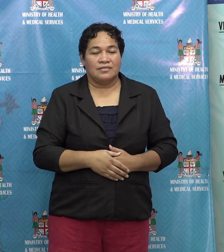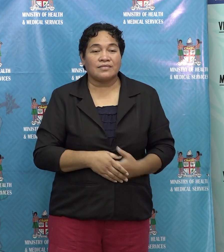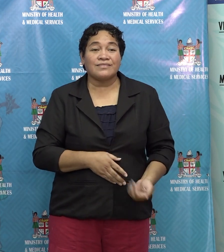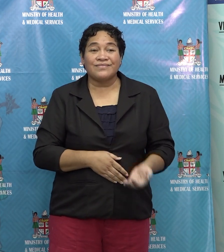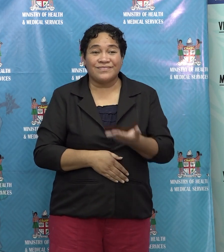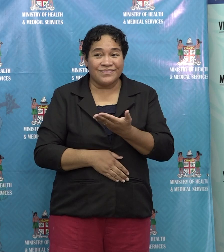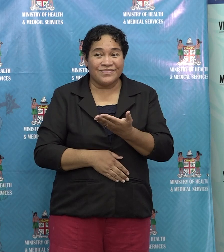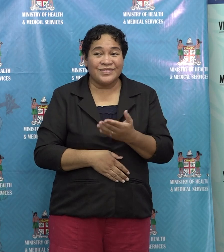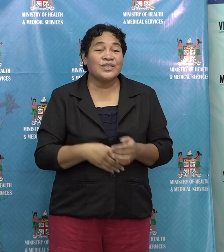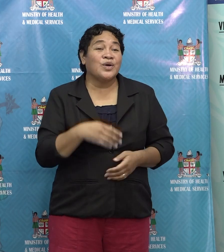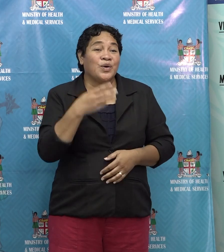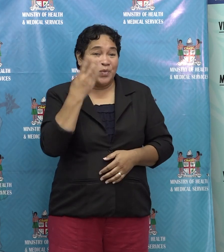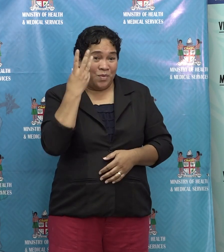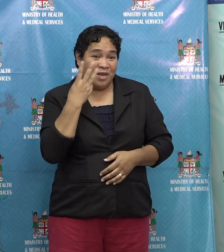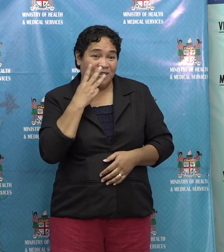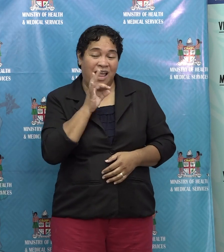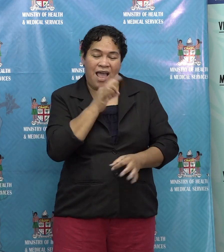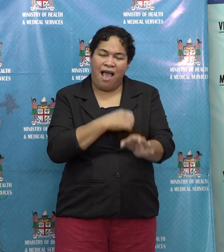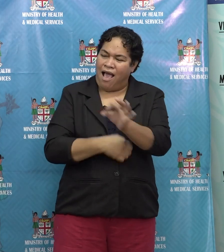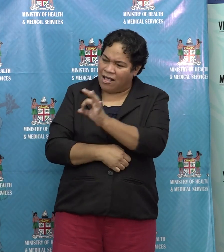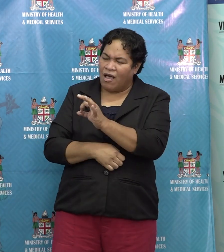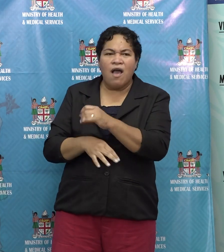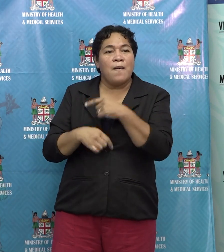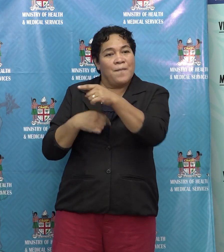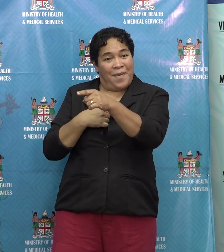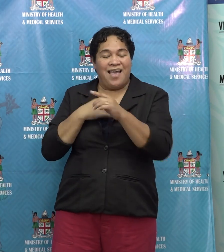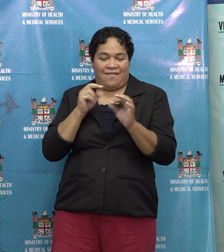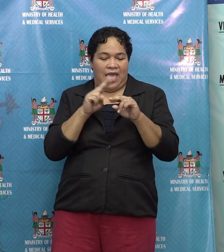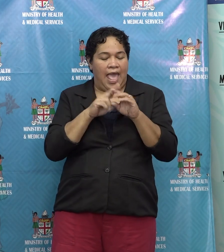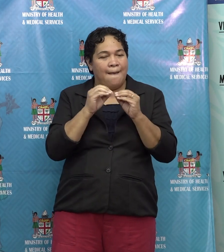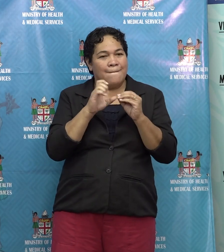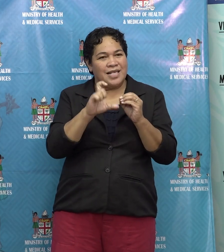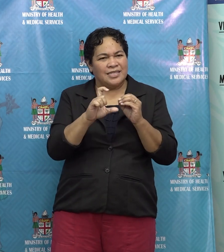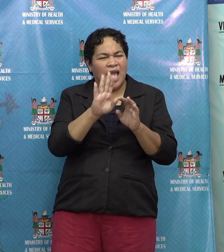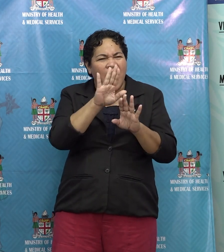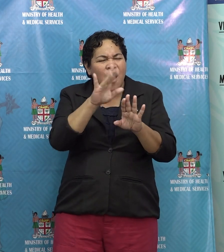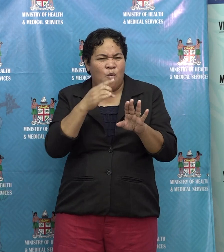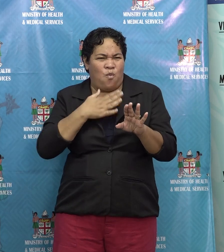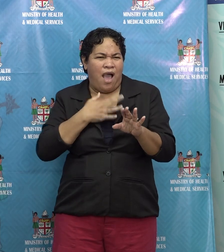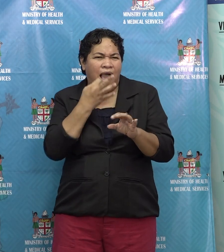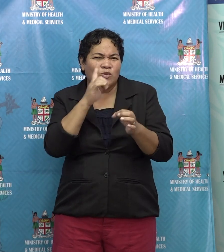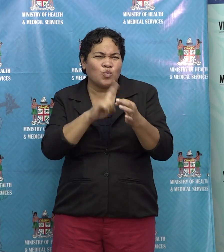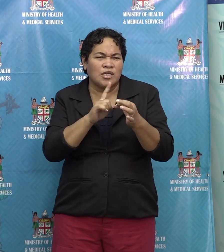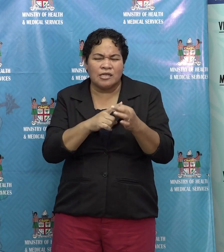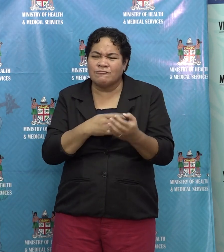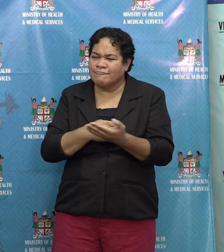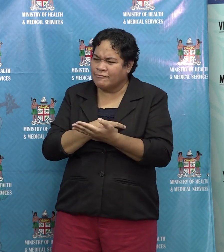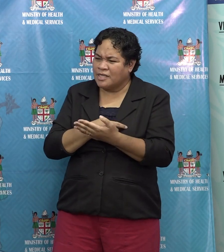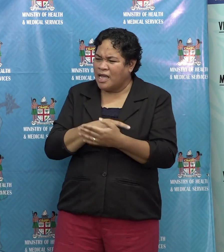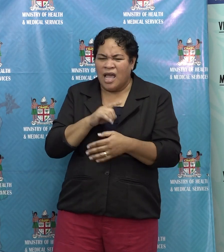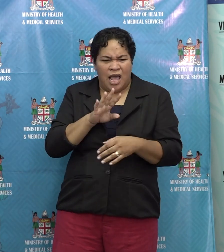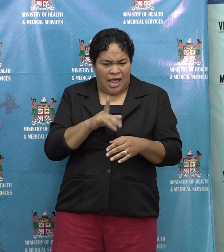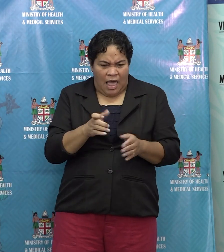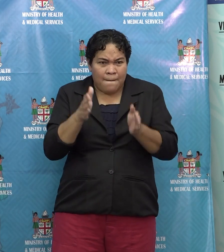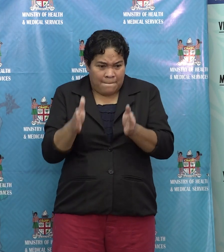Molavina Galina Rees from FBC News. Dr. Fong, very quickly, just on that previous question, the breach, the